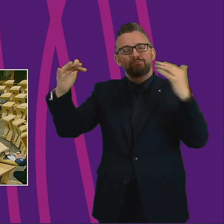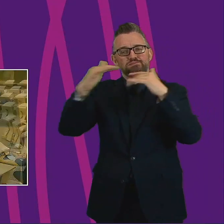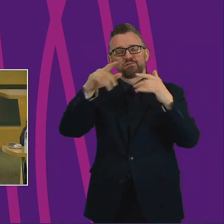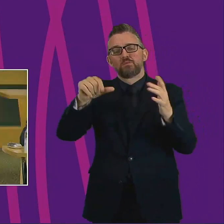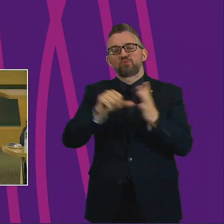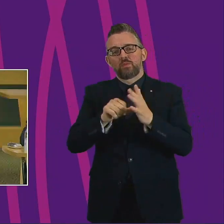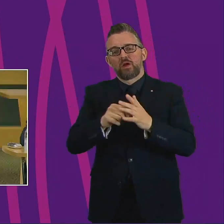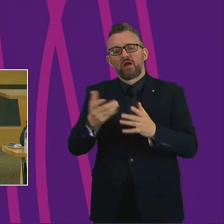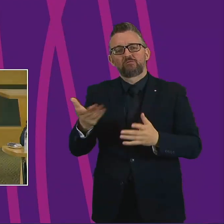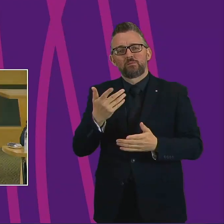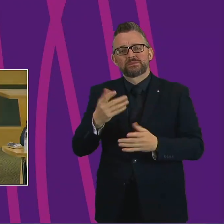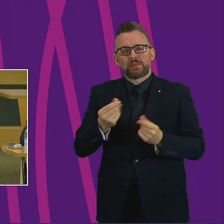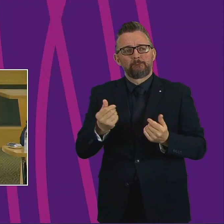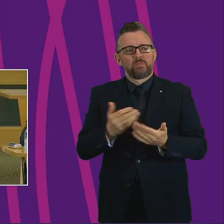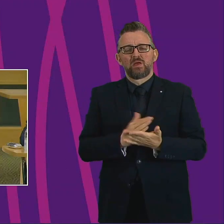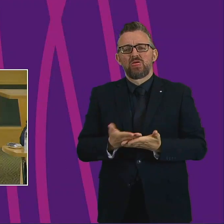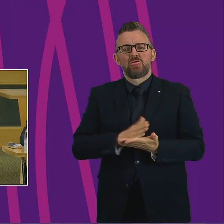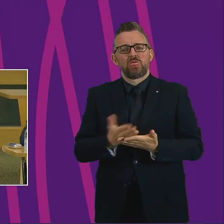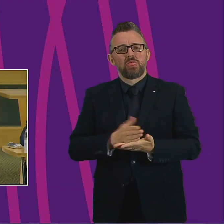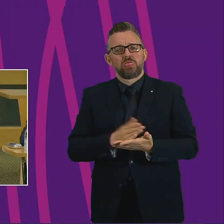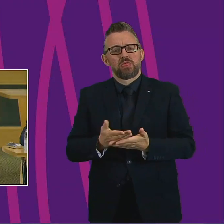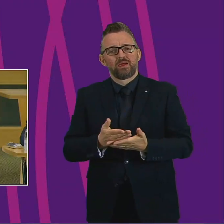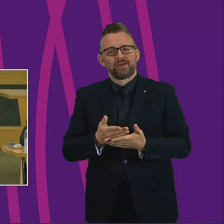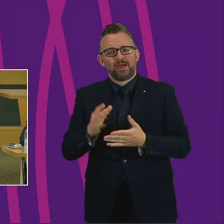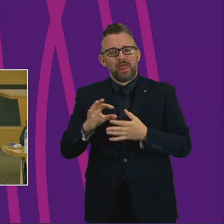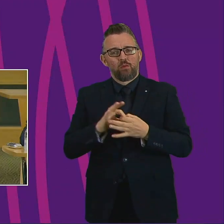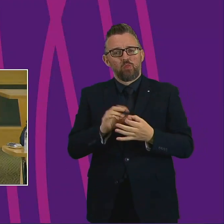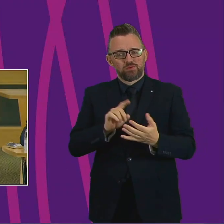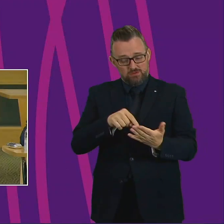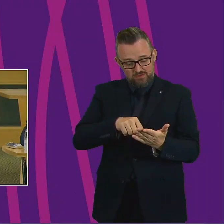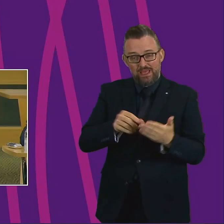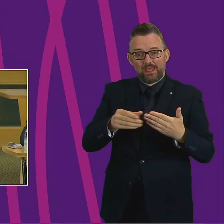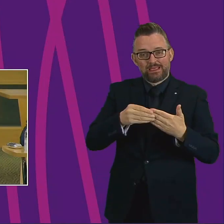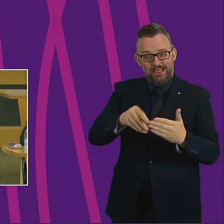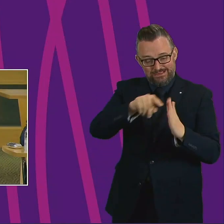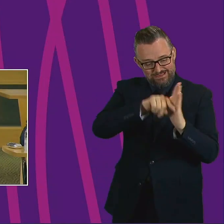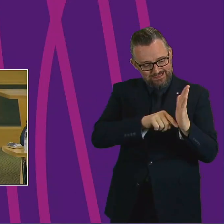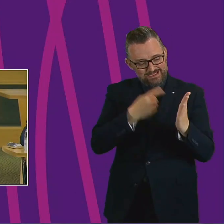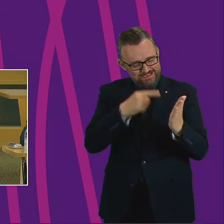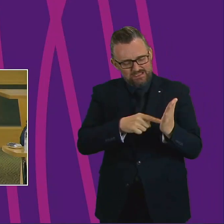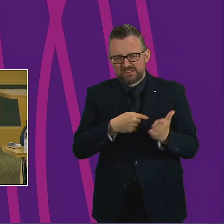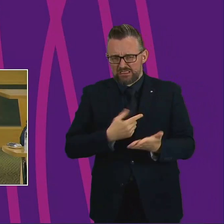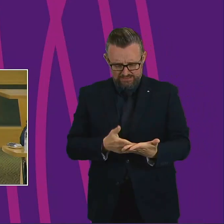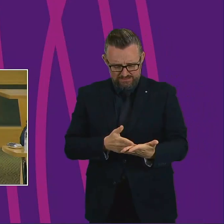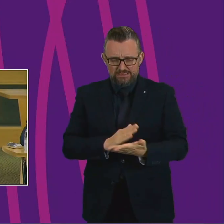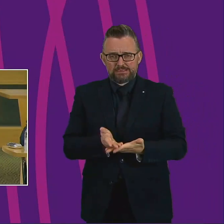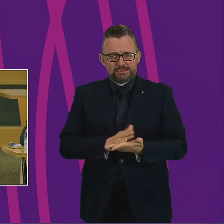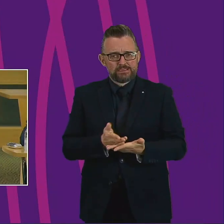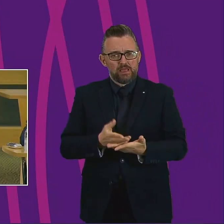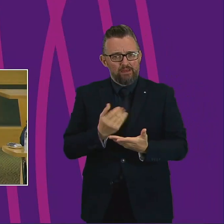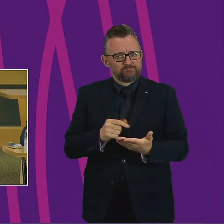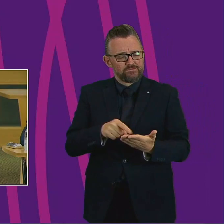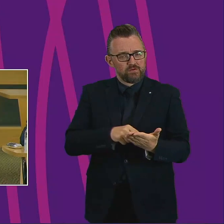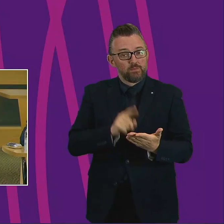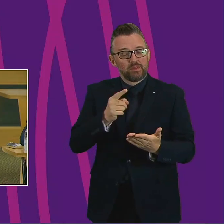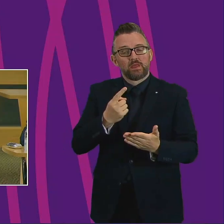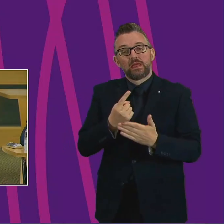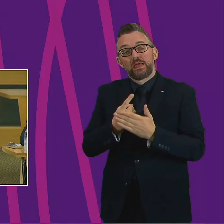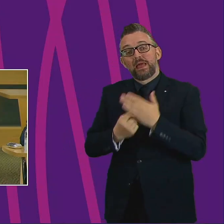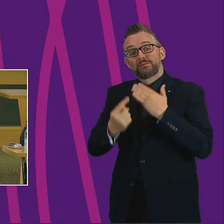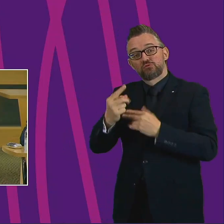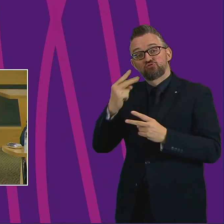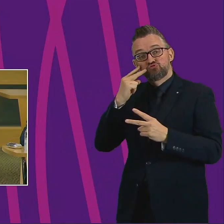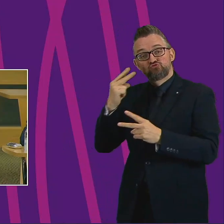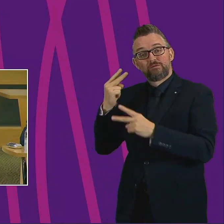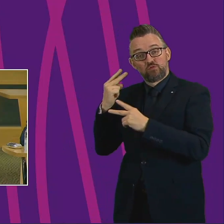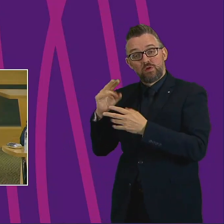of ambiguity concerning the status and interpretation of guidance. And the independent review of the government arrangements for the